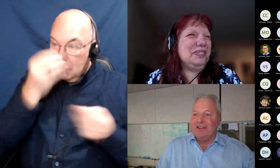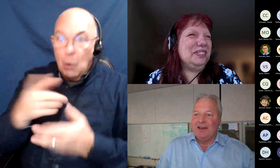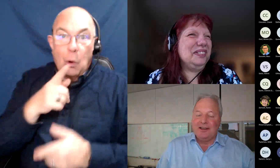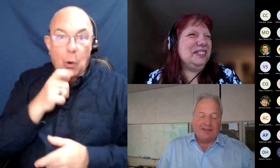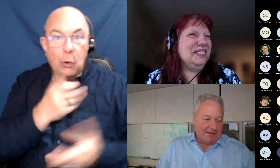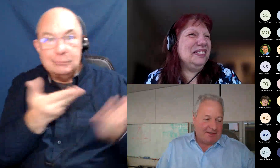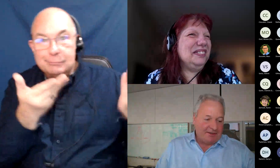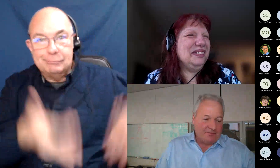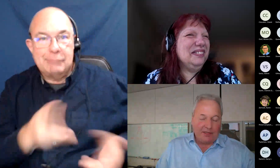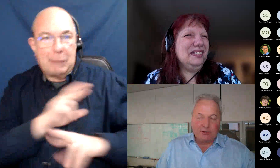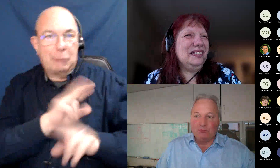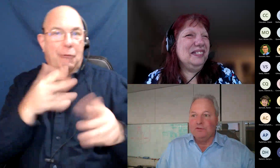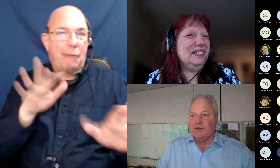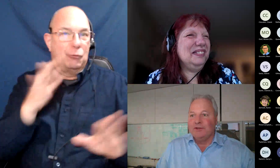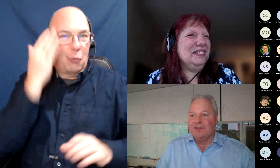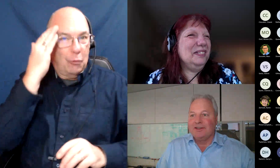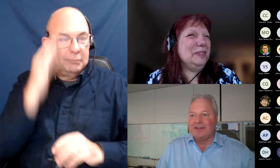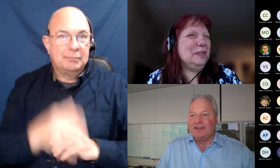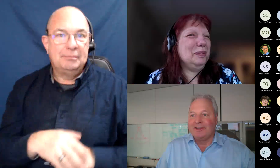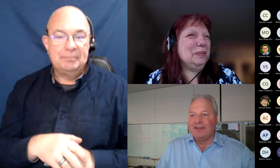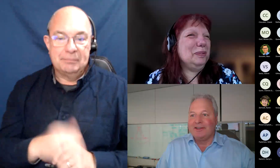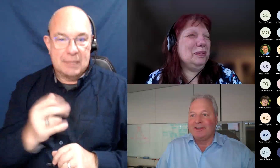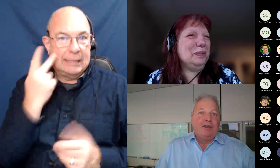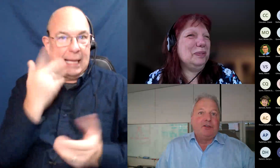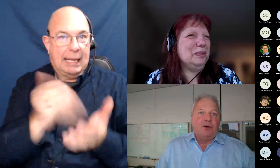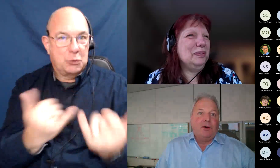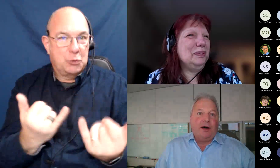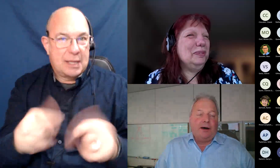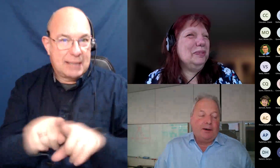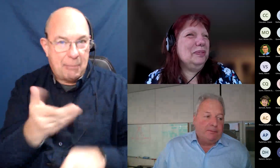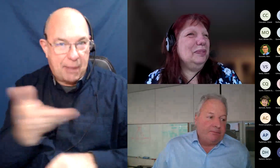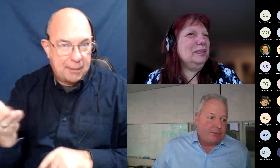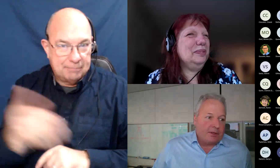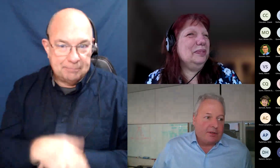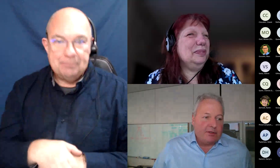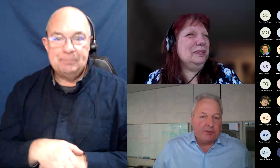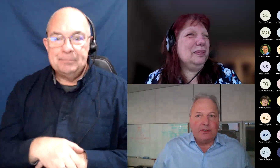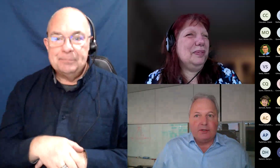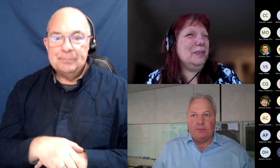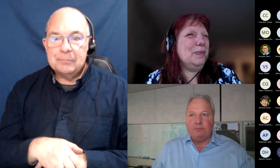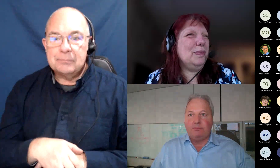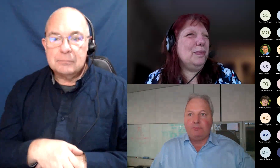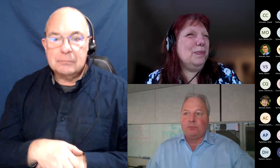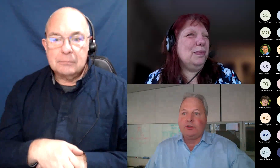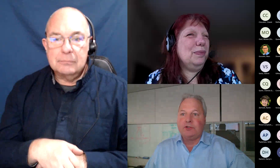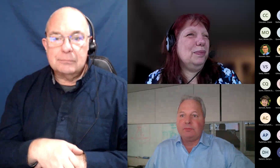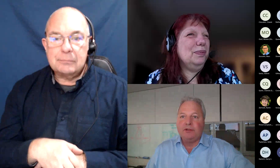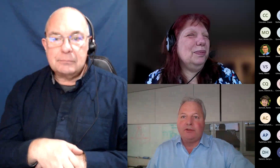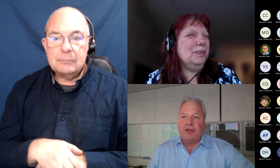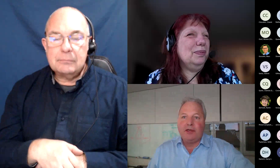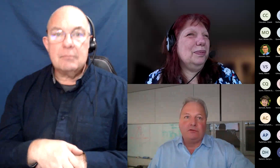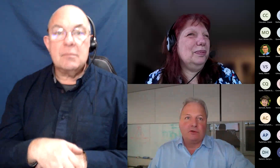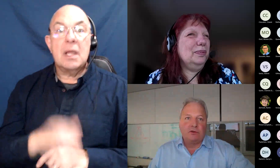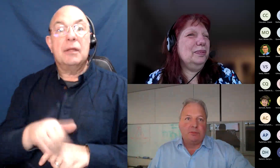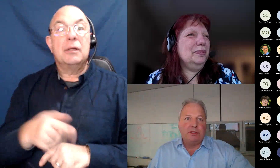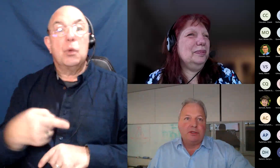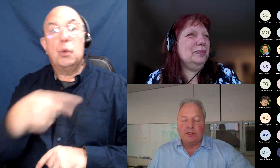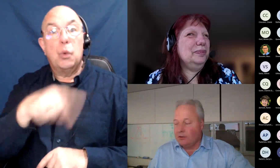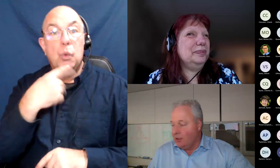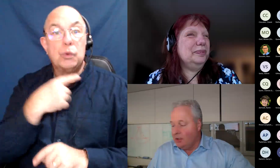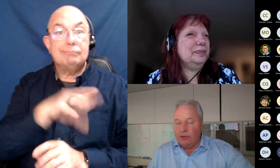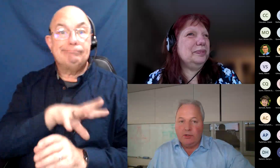and that's proven out again today. So listen, to the participants, thank you